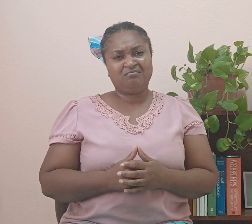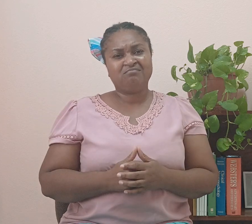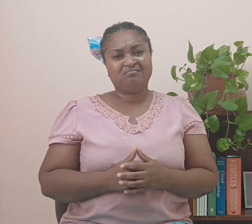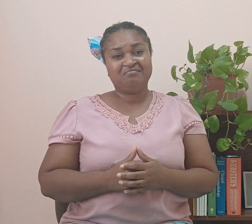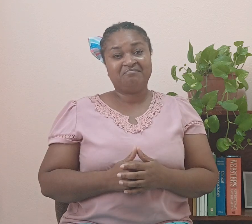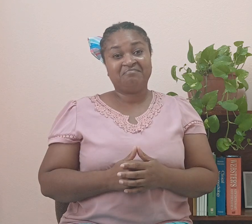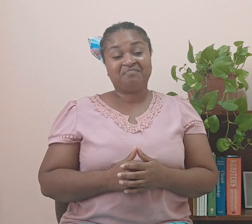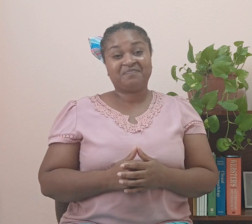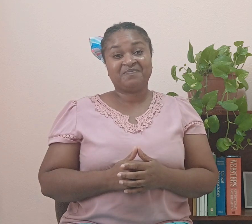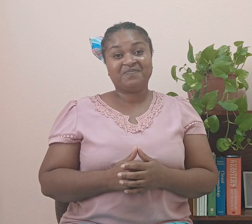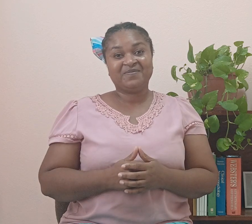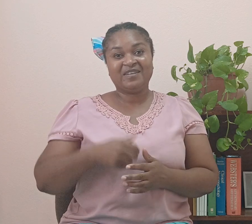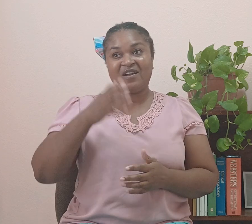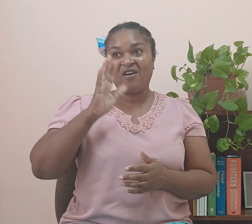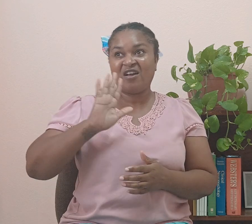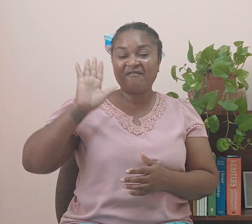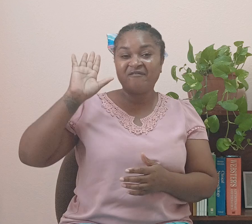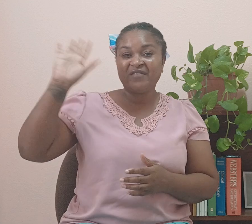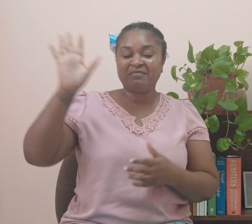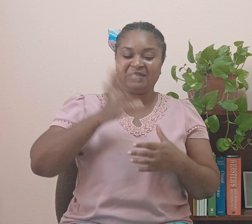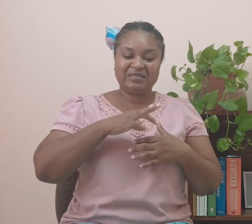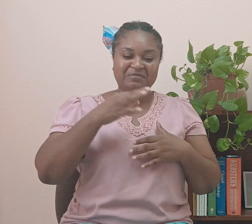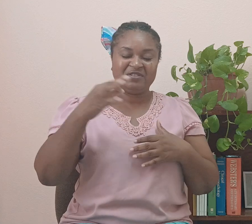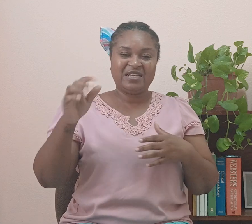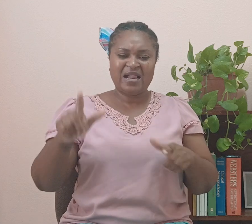God's Spirit lives in me.